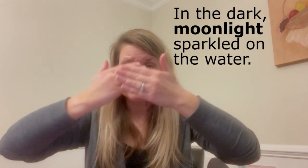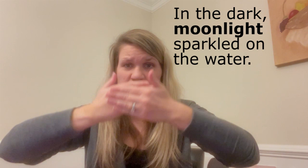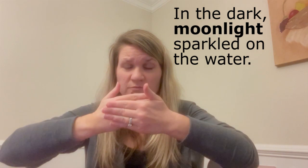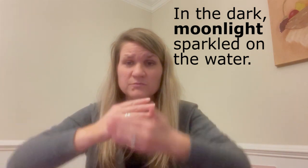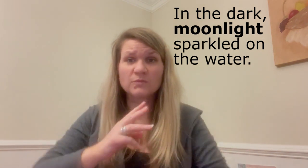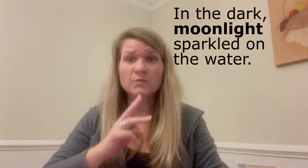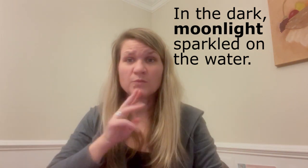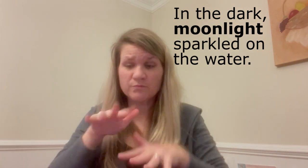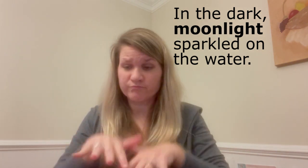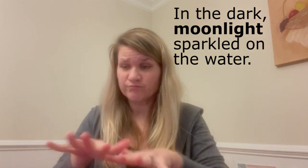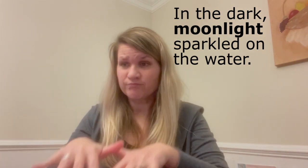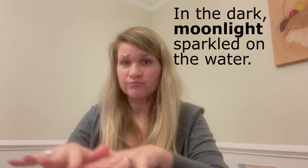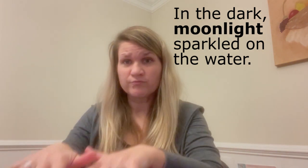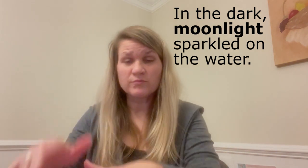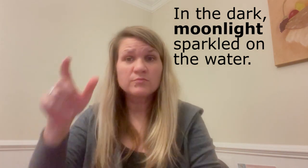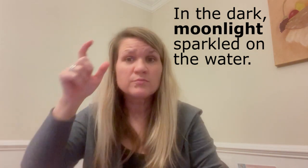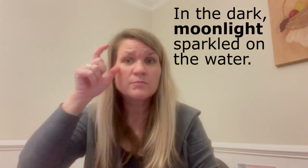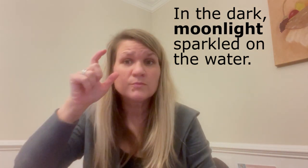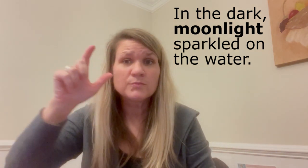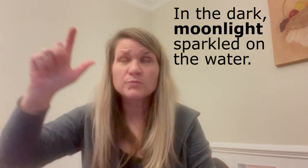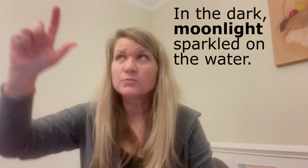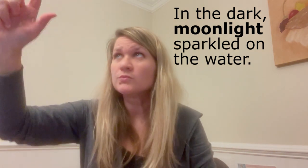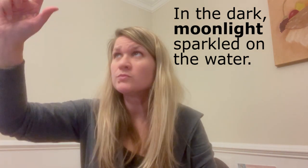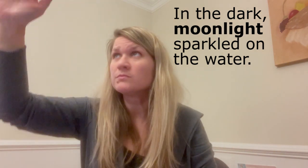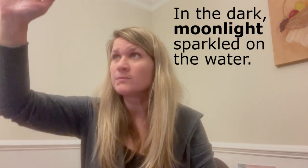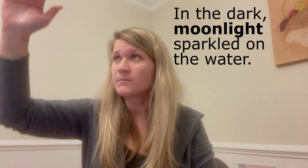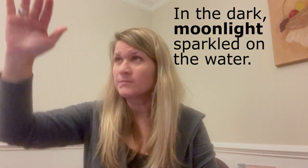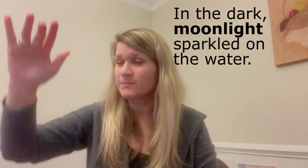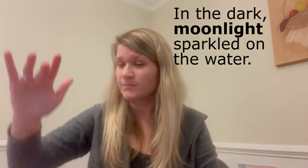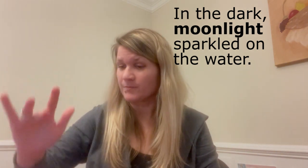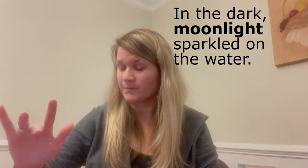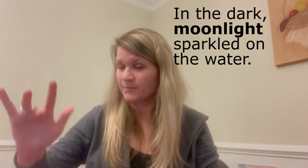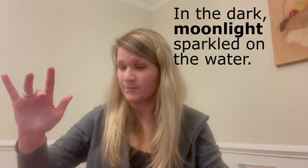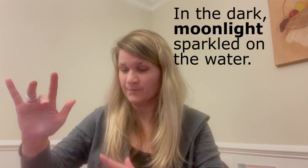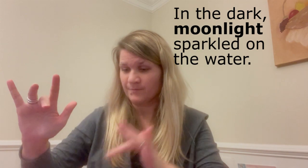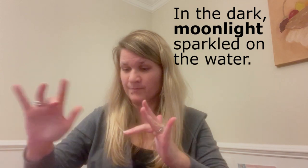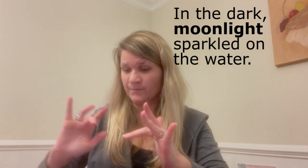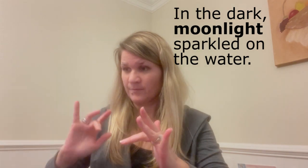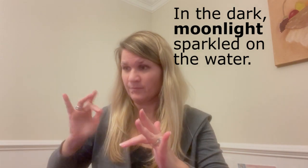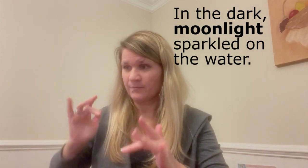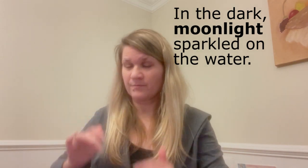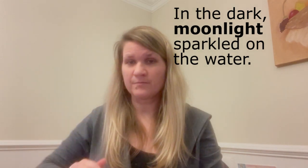in the dark the moonlight shines down down on the water